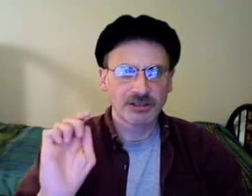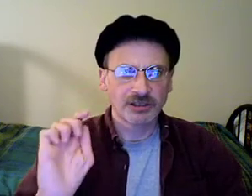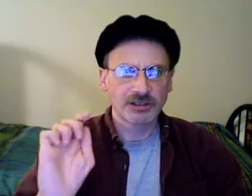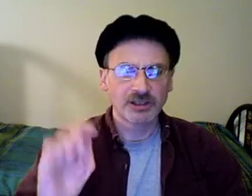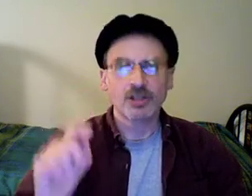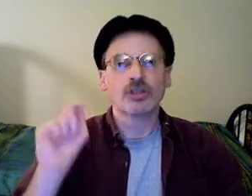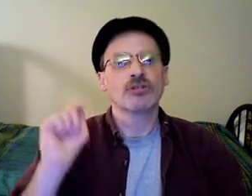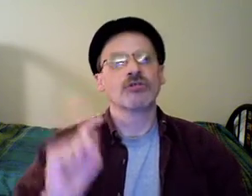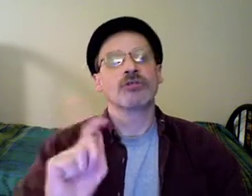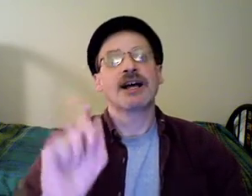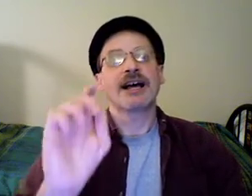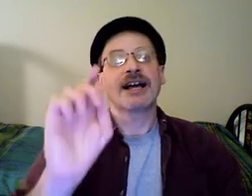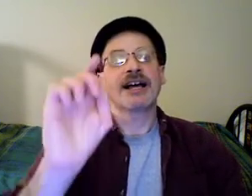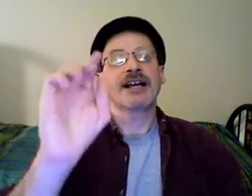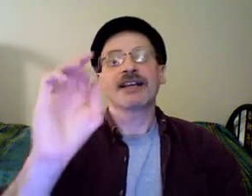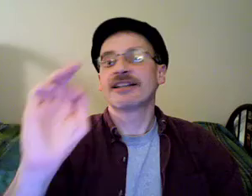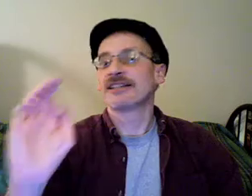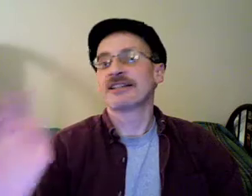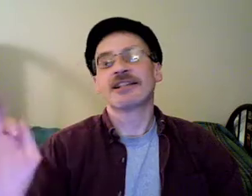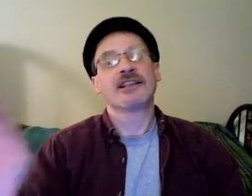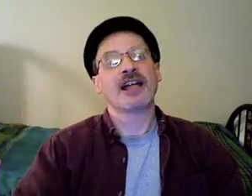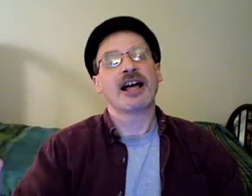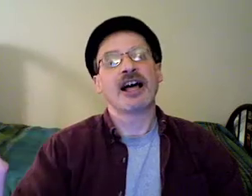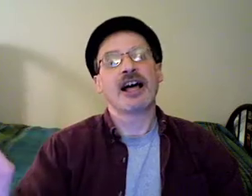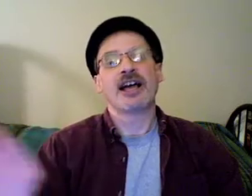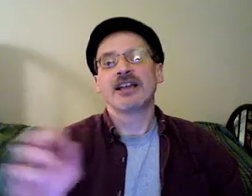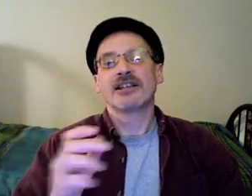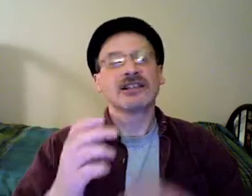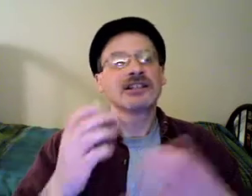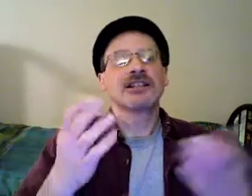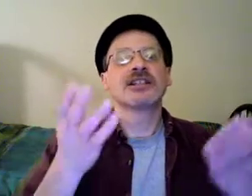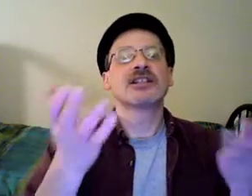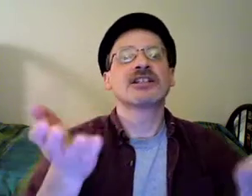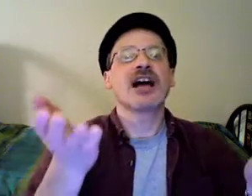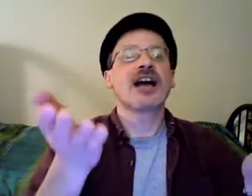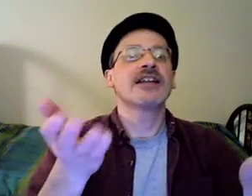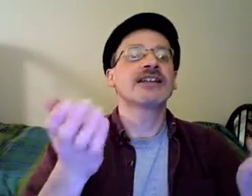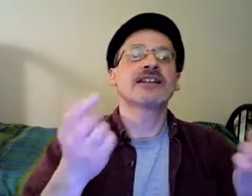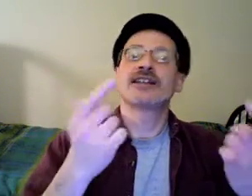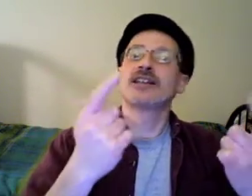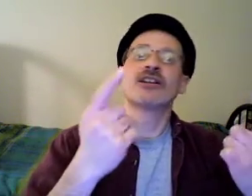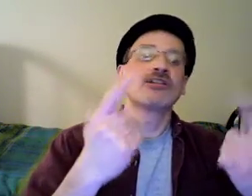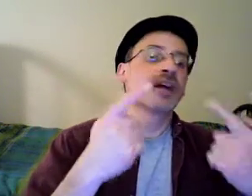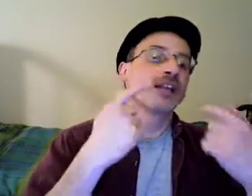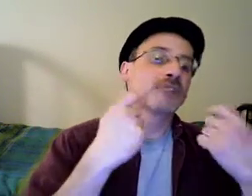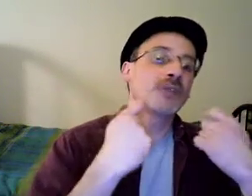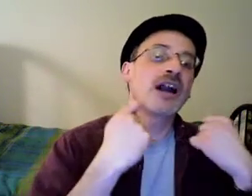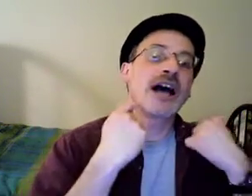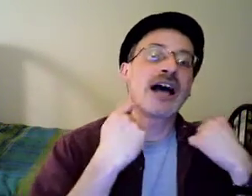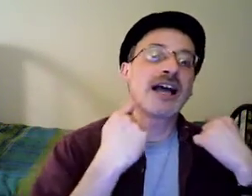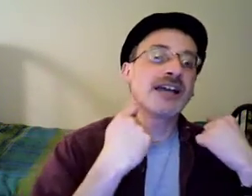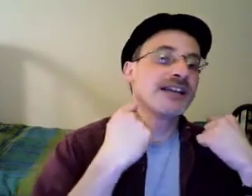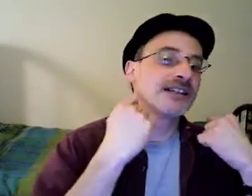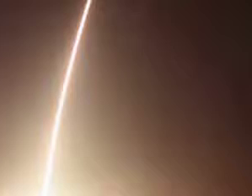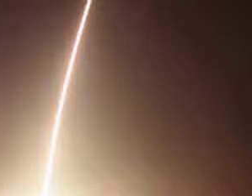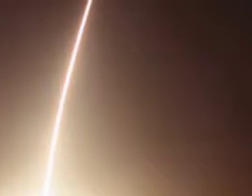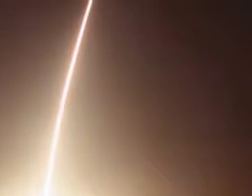Key change. Night a light is shining clear and bright.